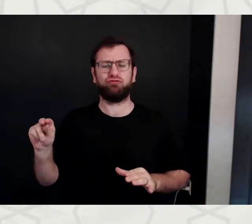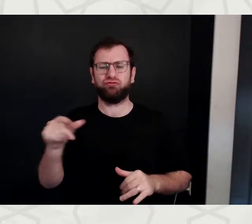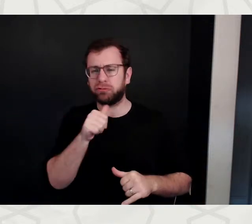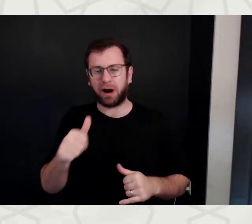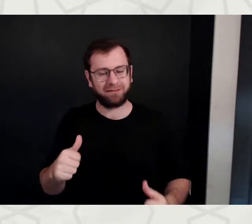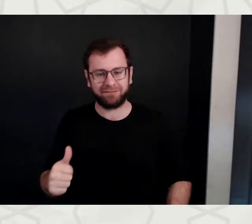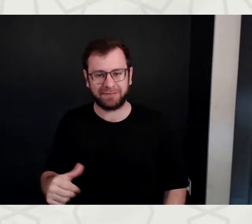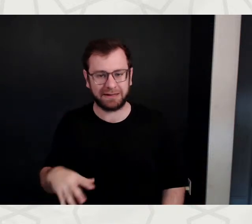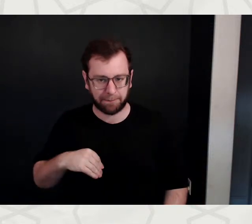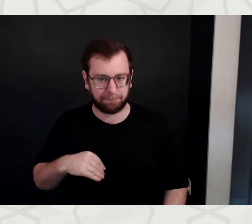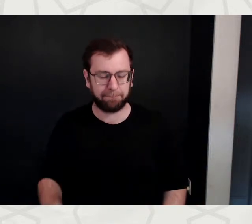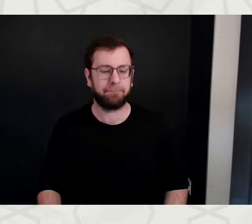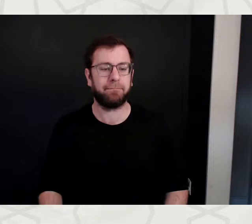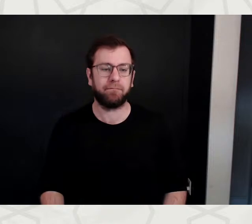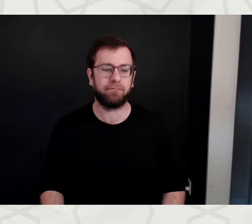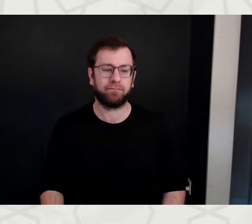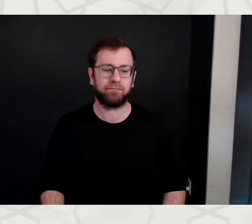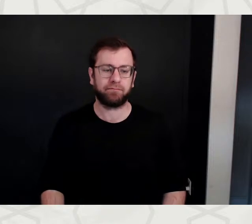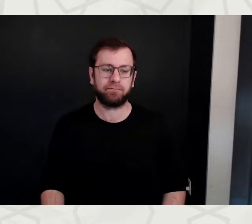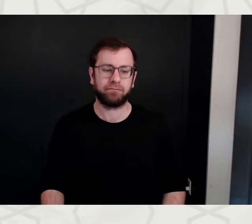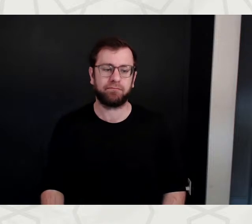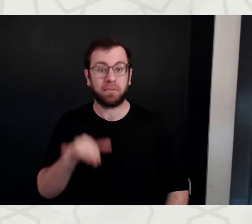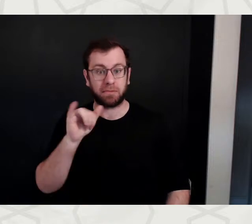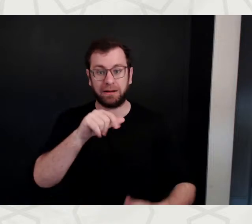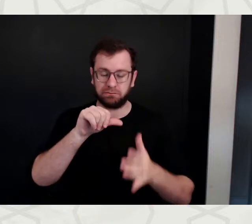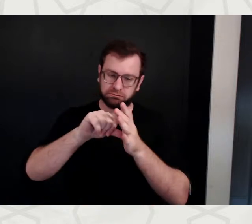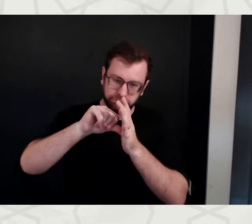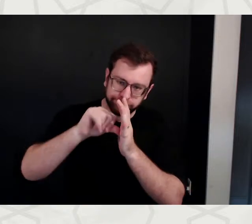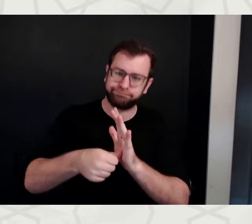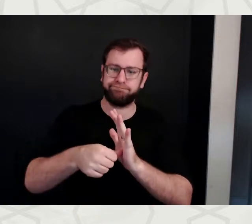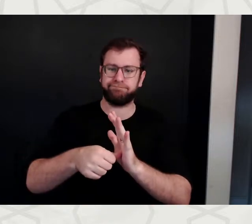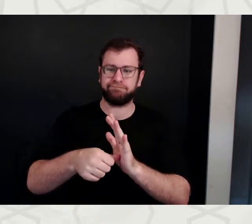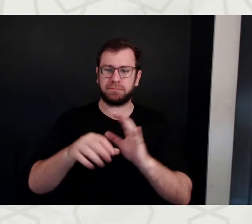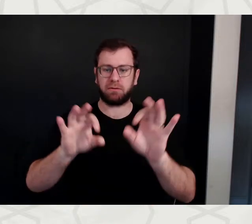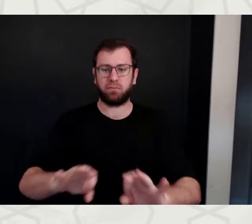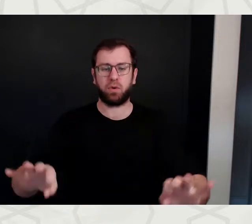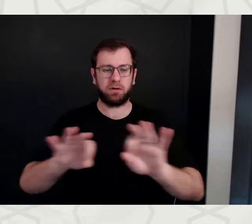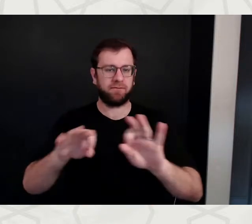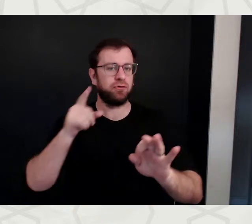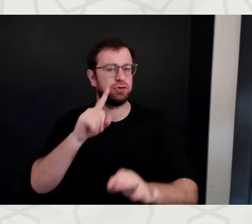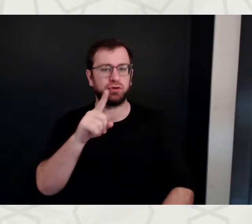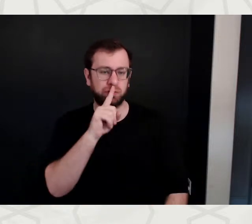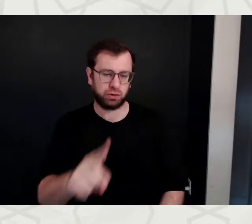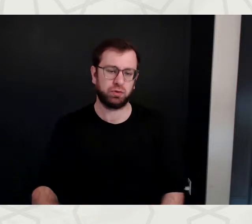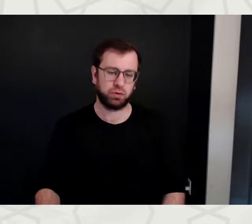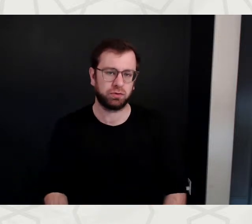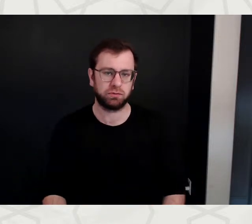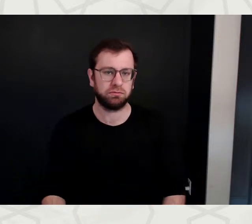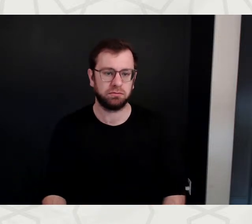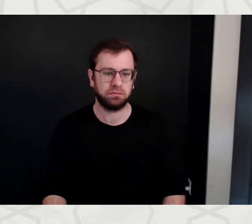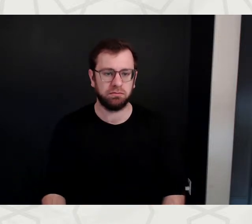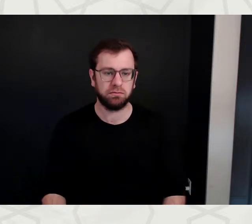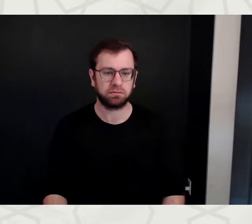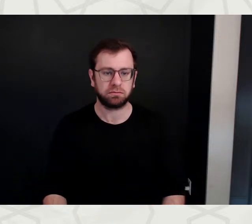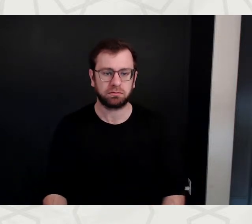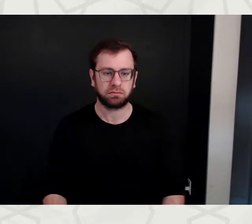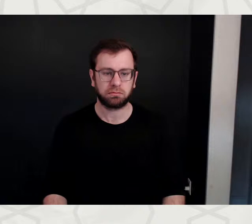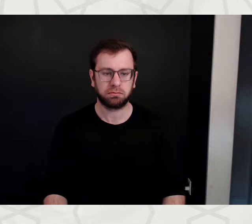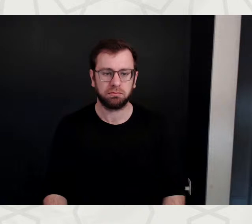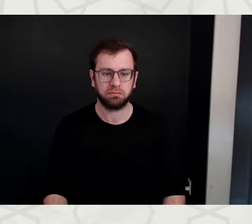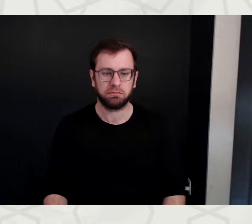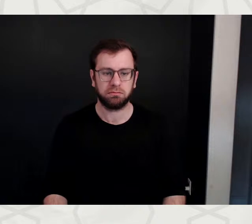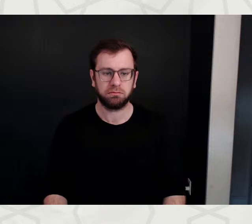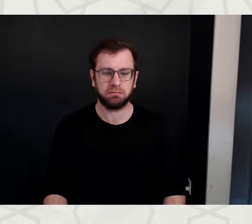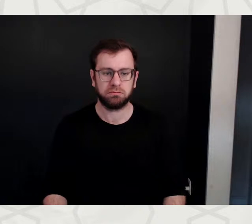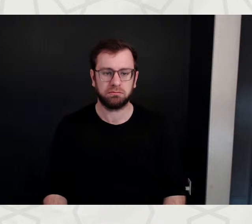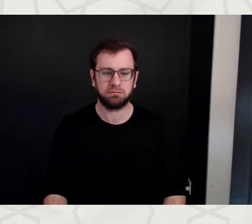this emphasizes the importance of truth. Quwwat al-haq,